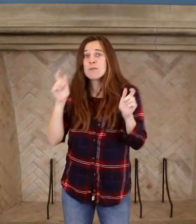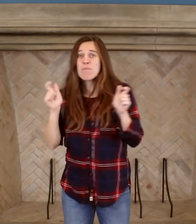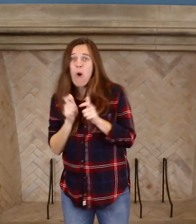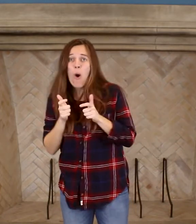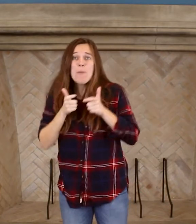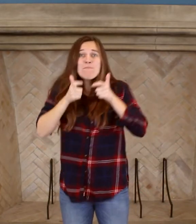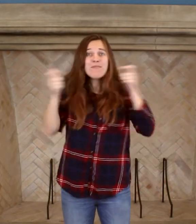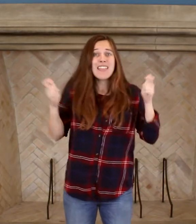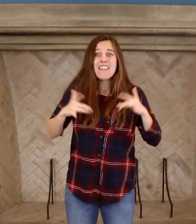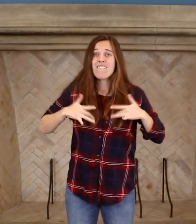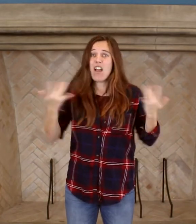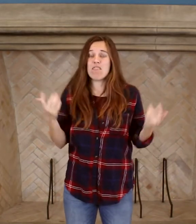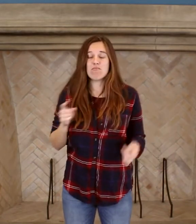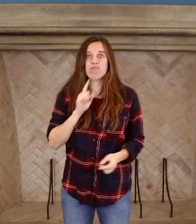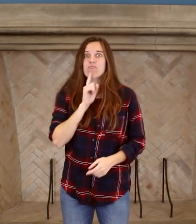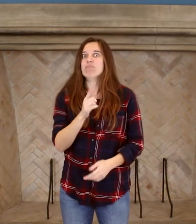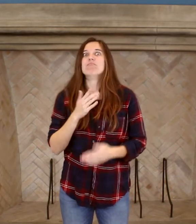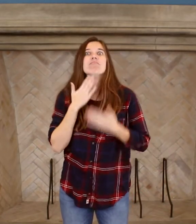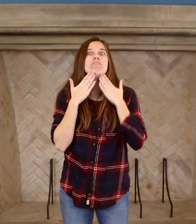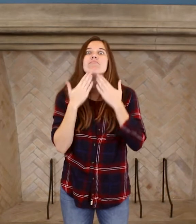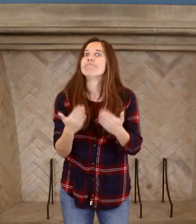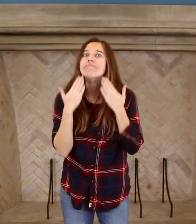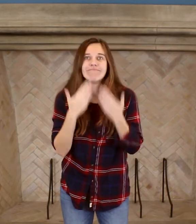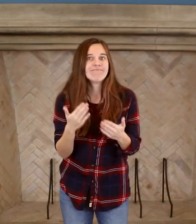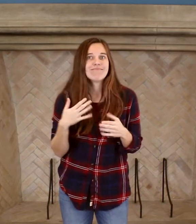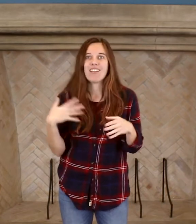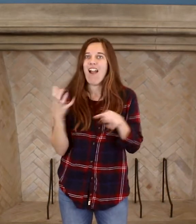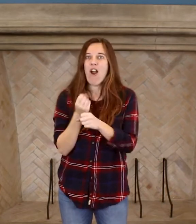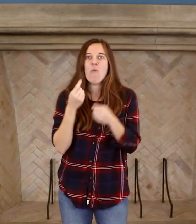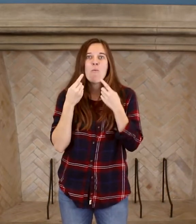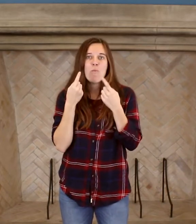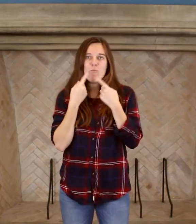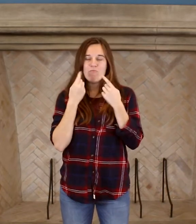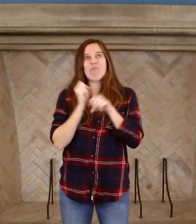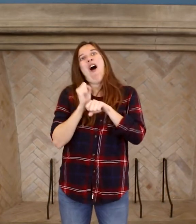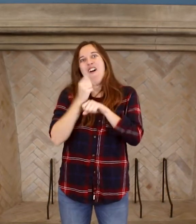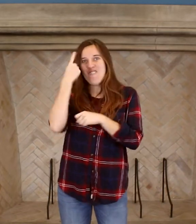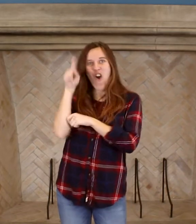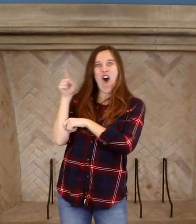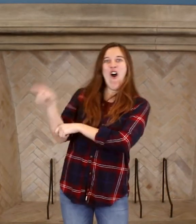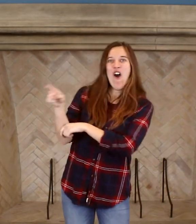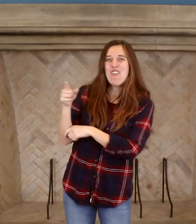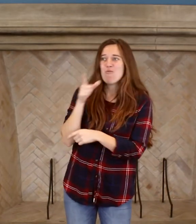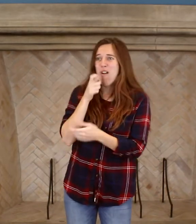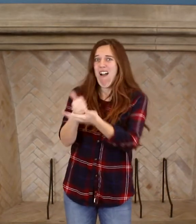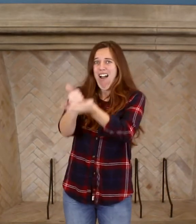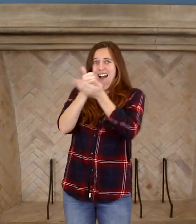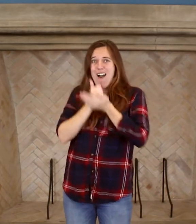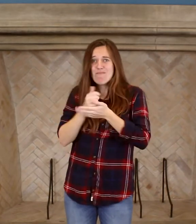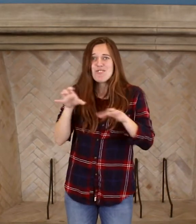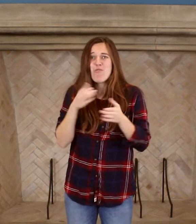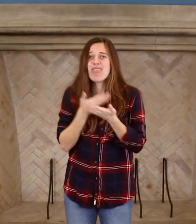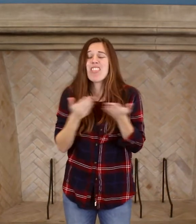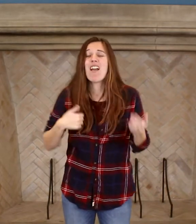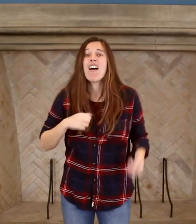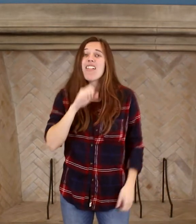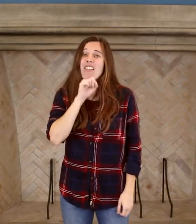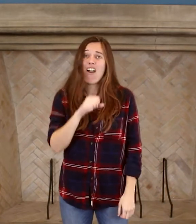events. So I want to show her my gratitude in helping us and helping me accomplish things that I love to do in